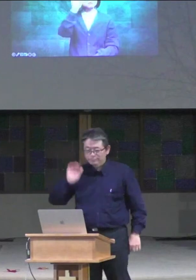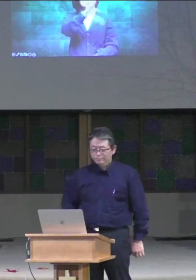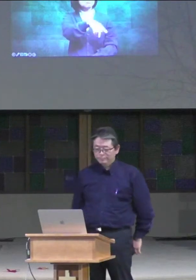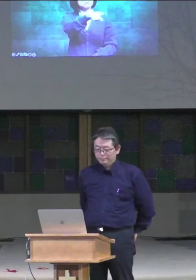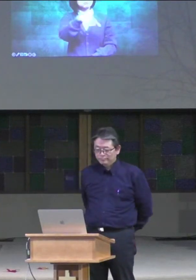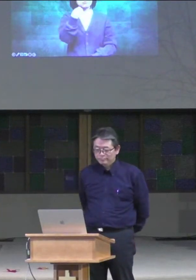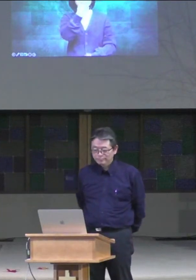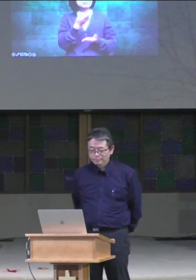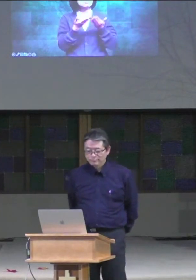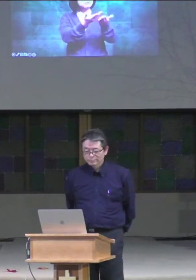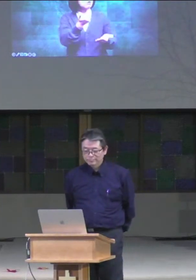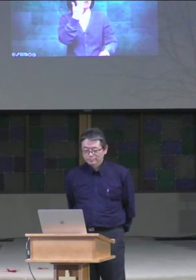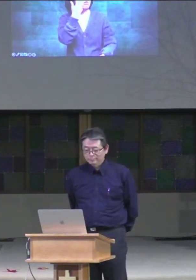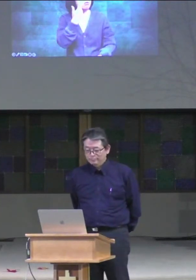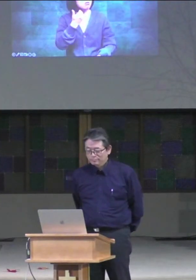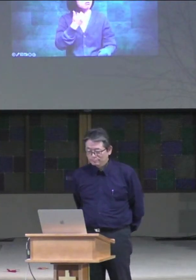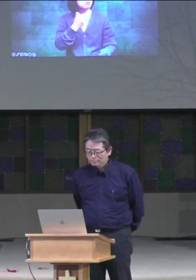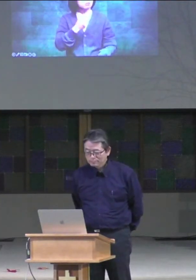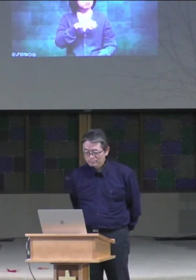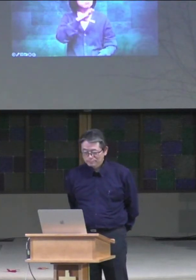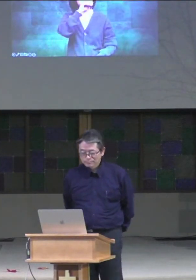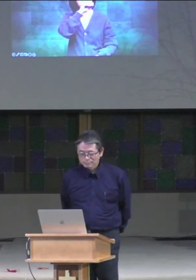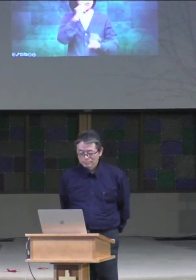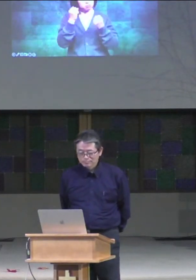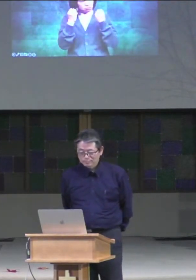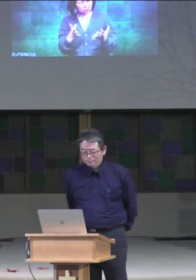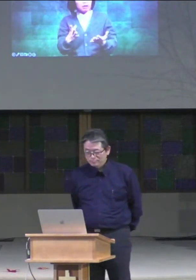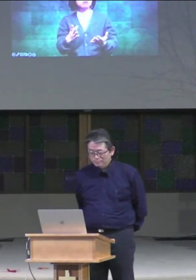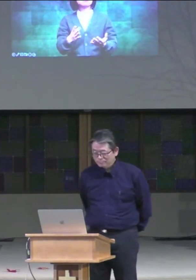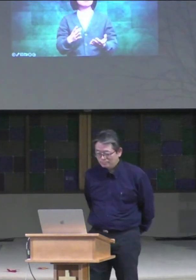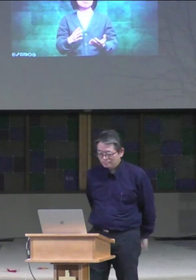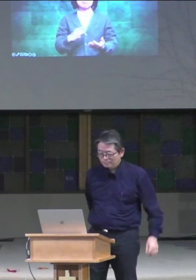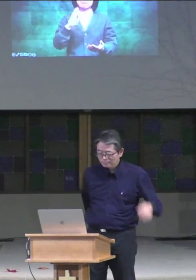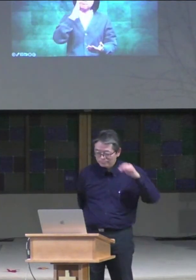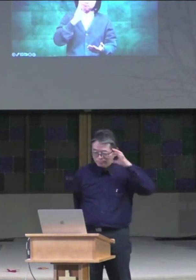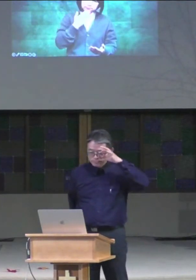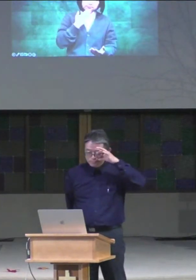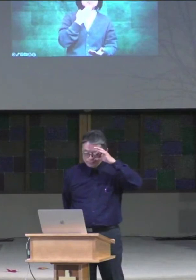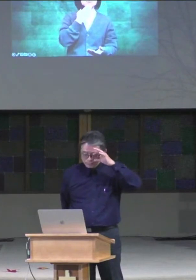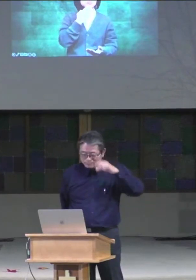God says, wait, who made man? Who gave you a mouth? Who makes him